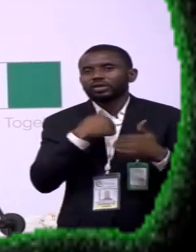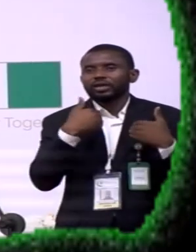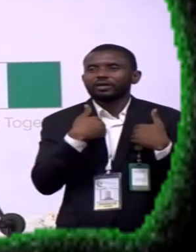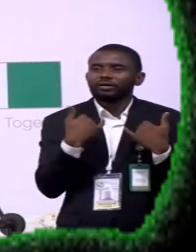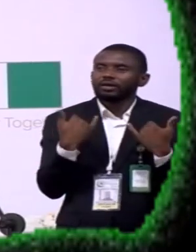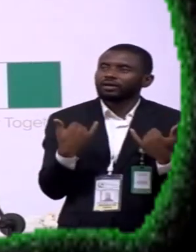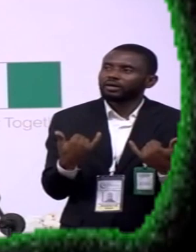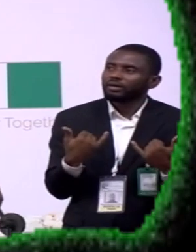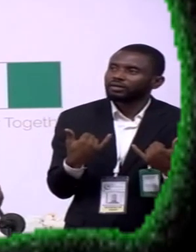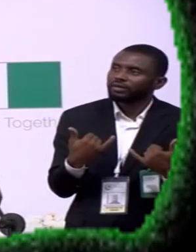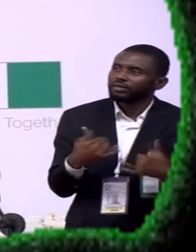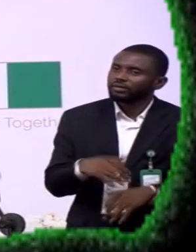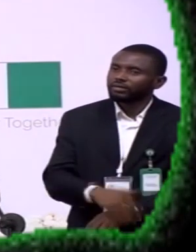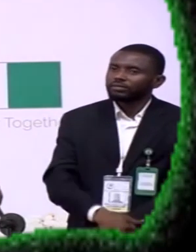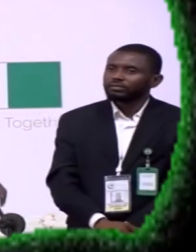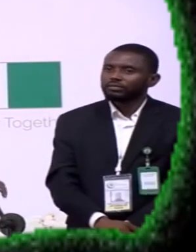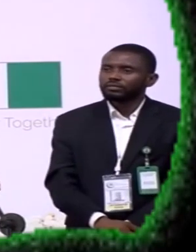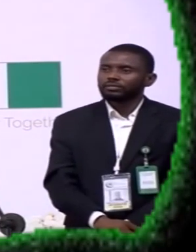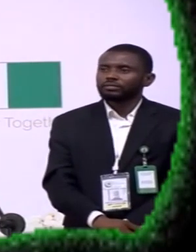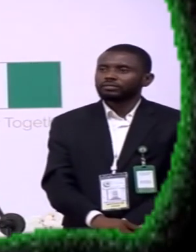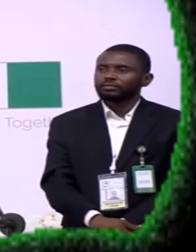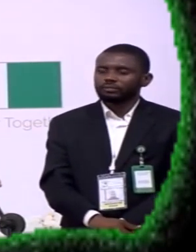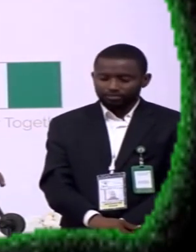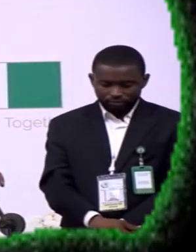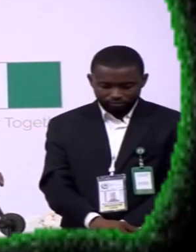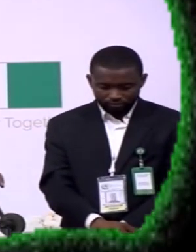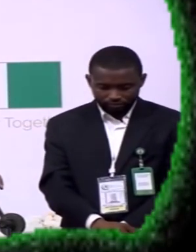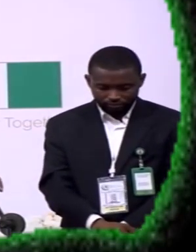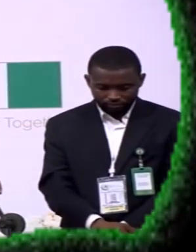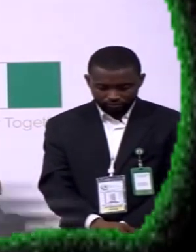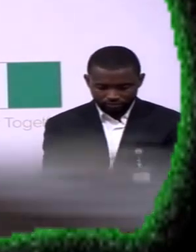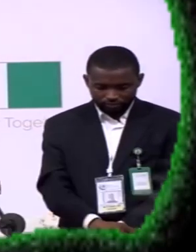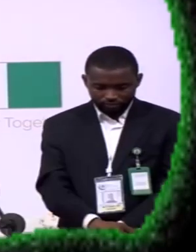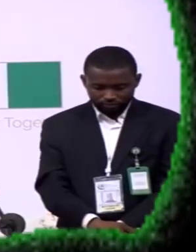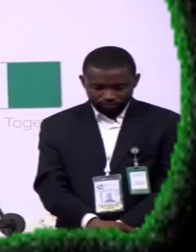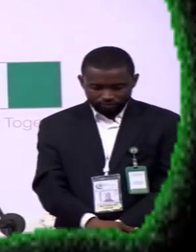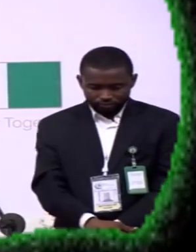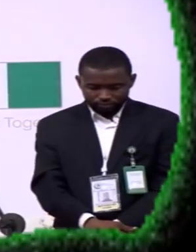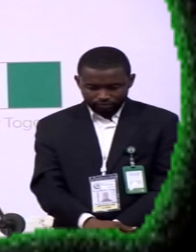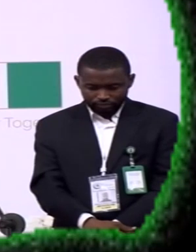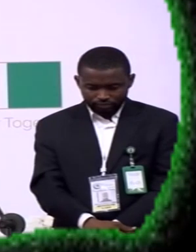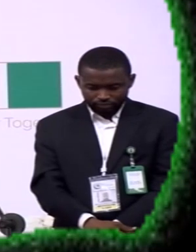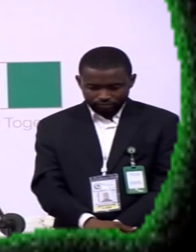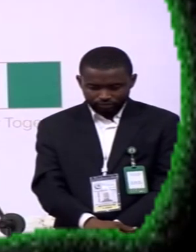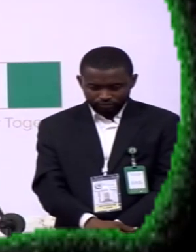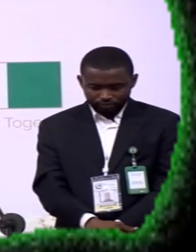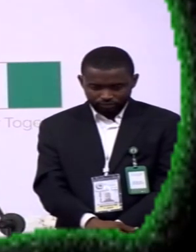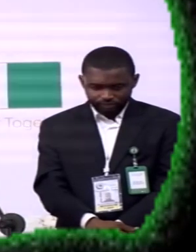in 40 years, averaging 1 billion naira, 1.2 billion naira per